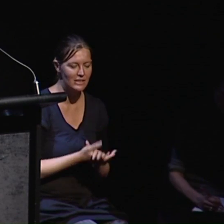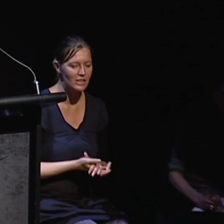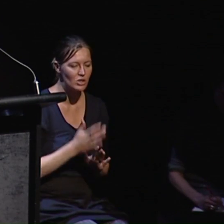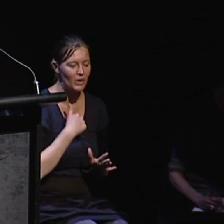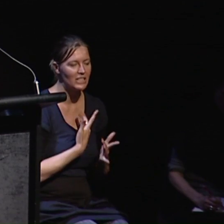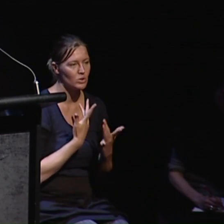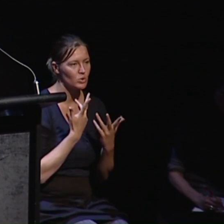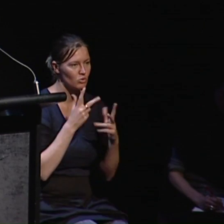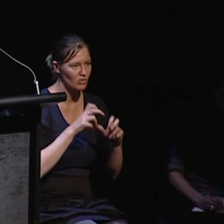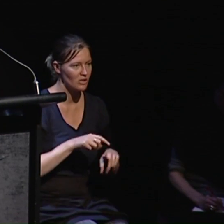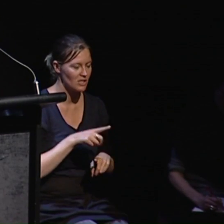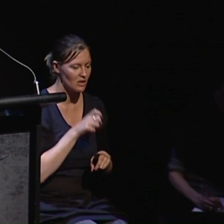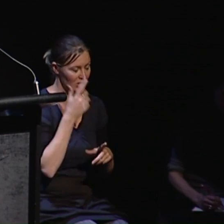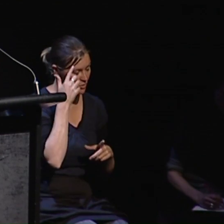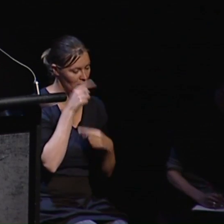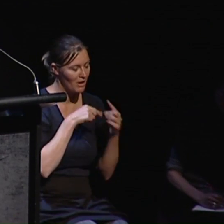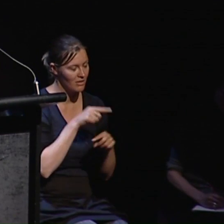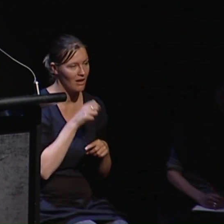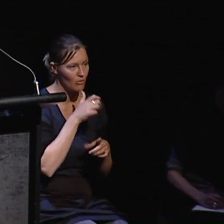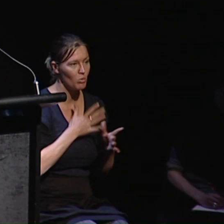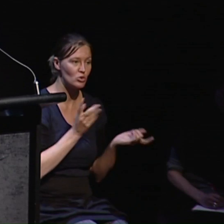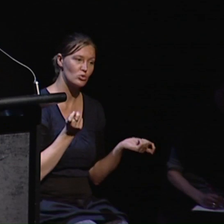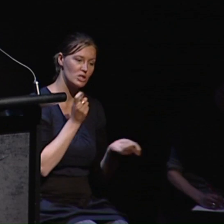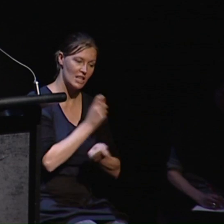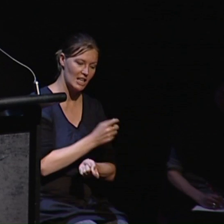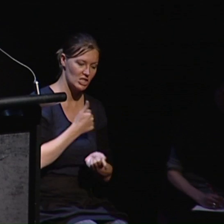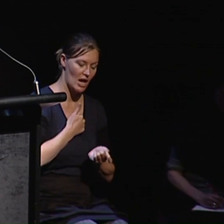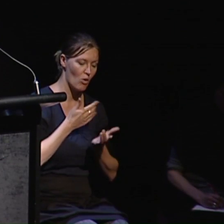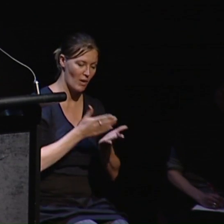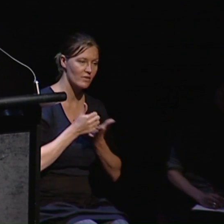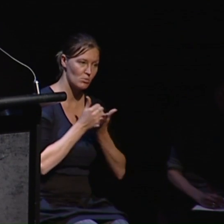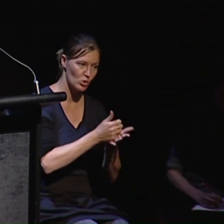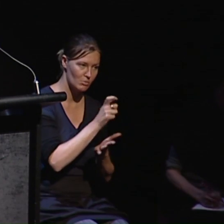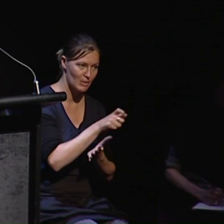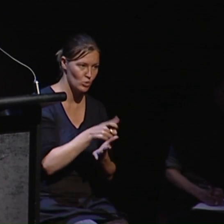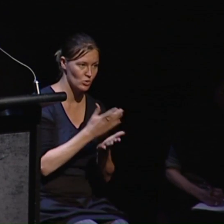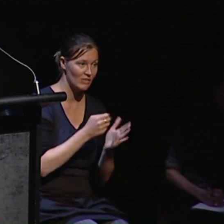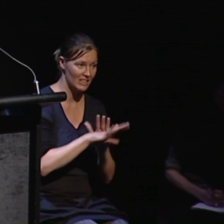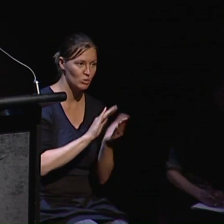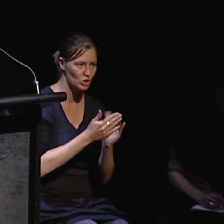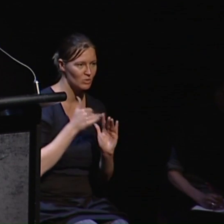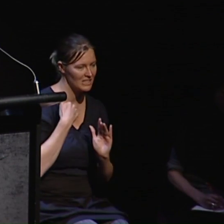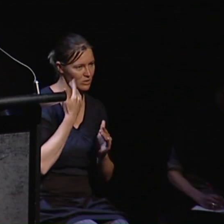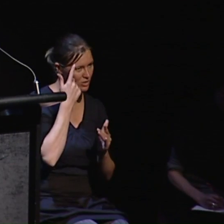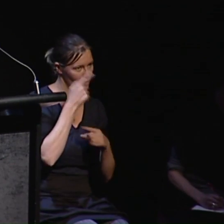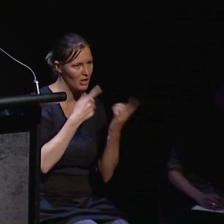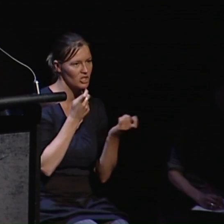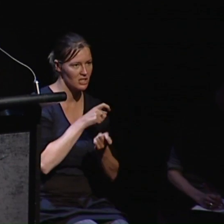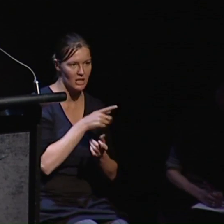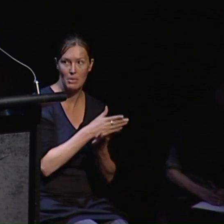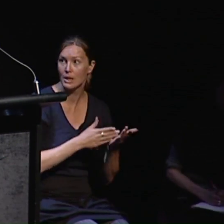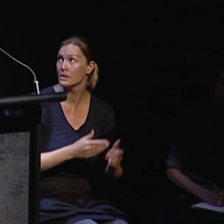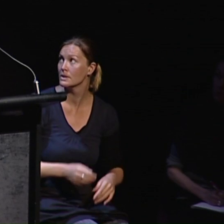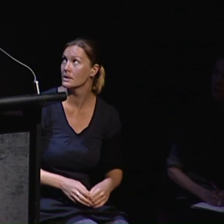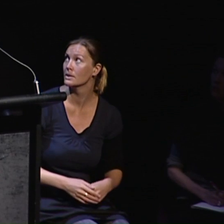have to examine when we begin to think about transforming how we support people to live in the community. So